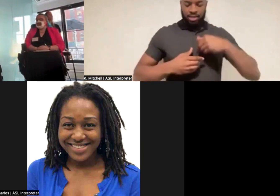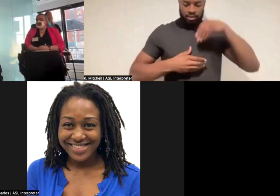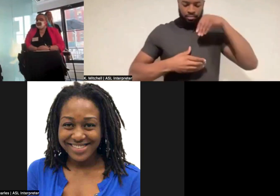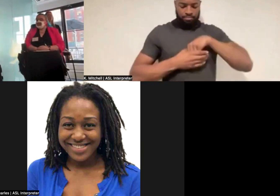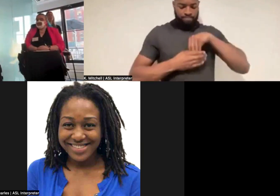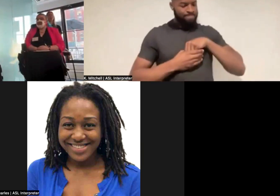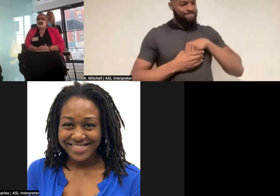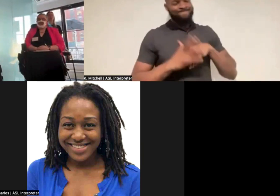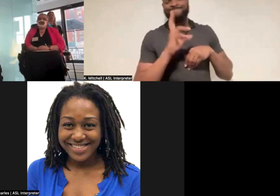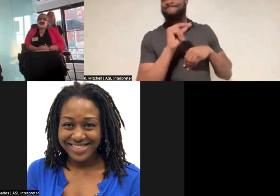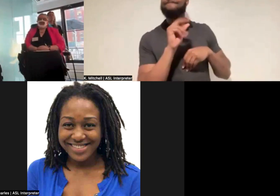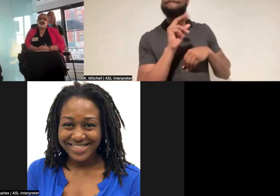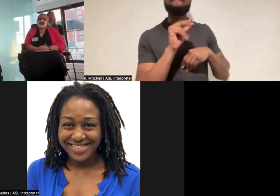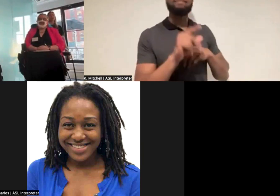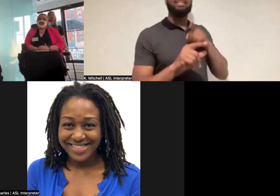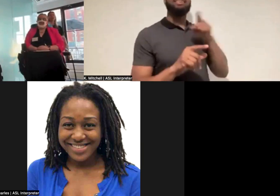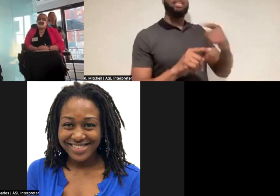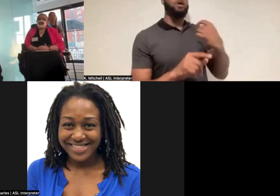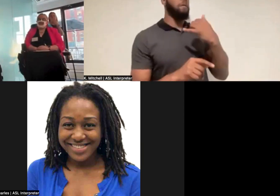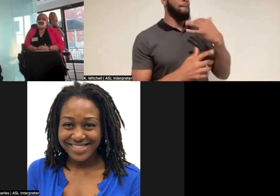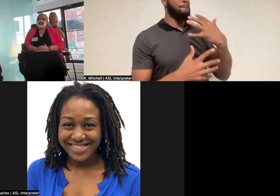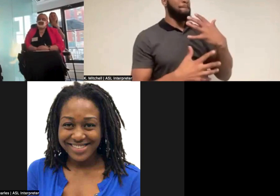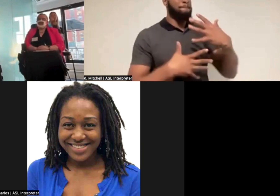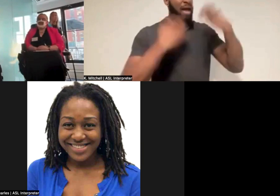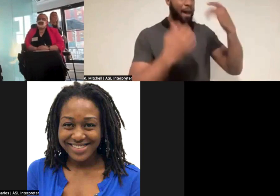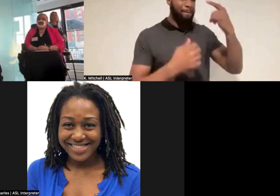I called them out, you know, like, you know,